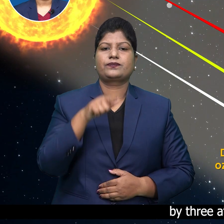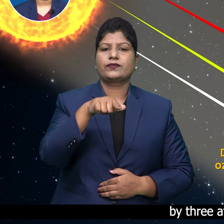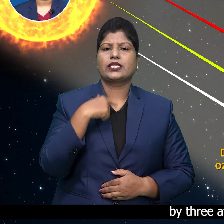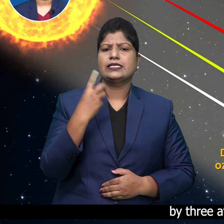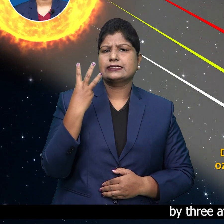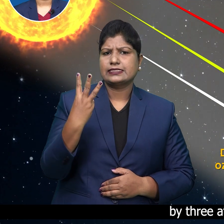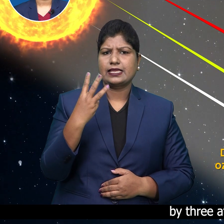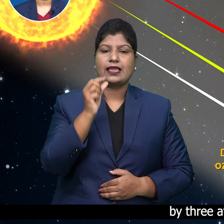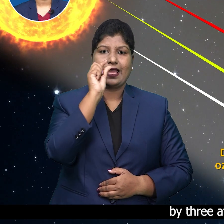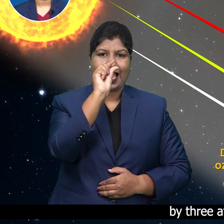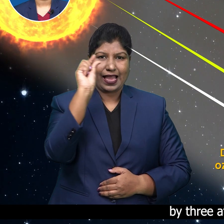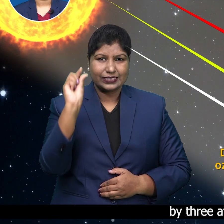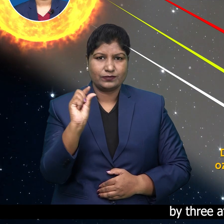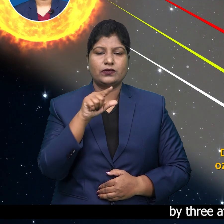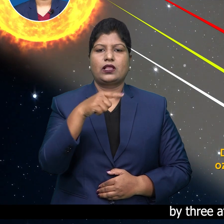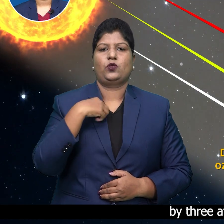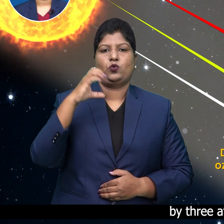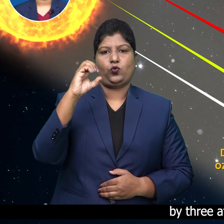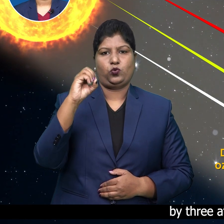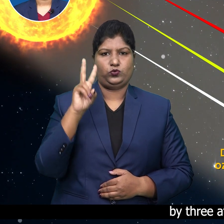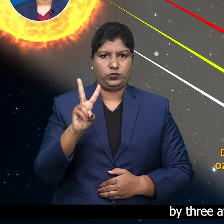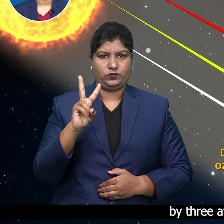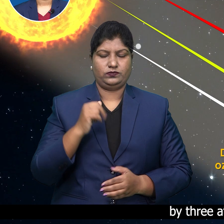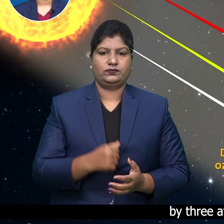3 atoms of oxygen.